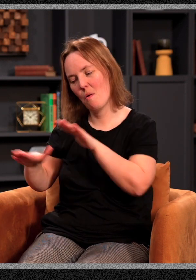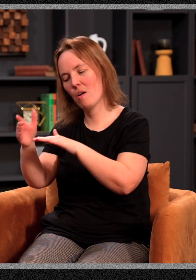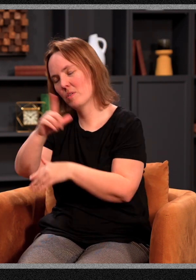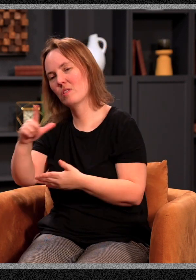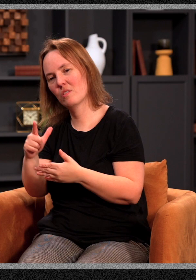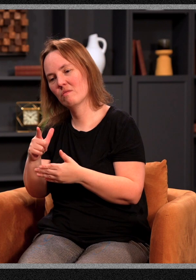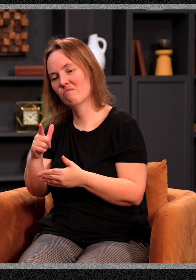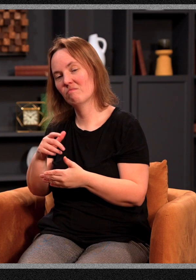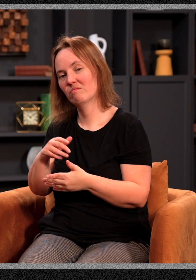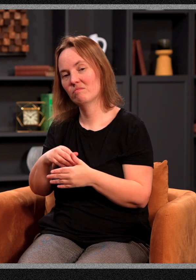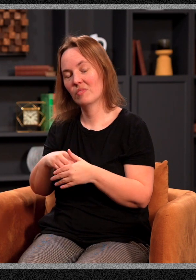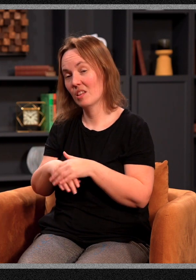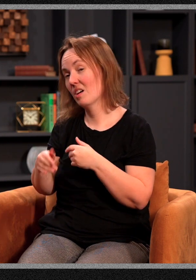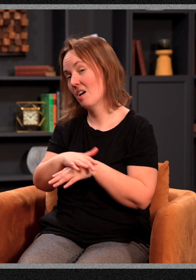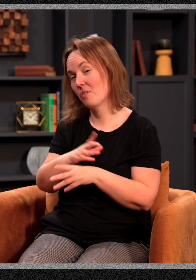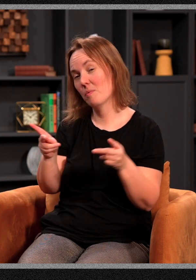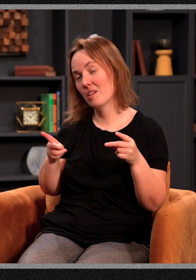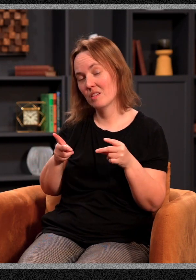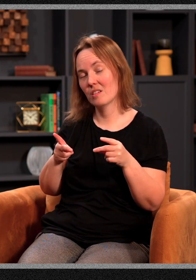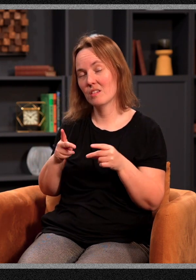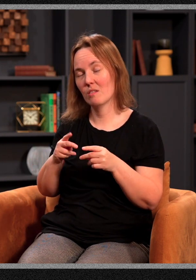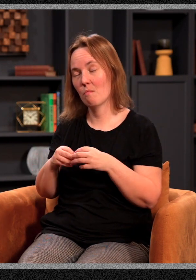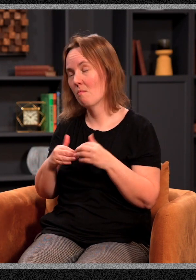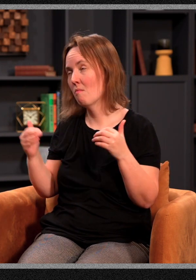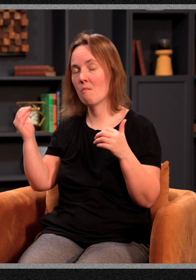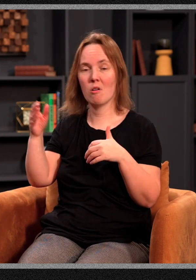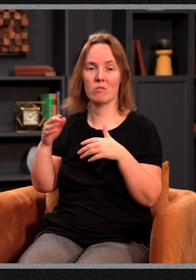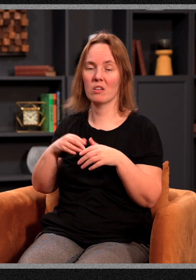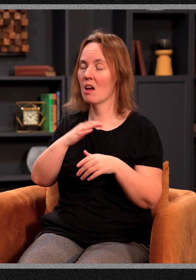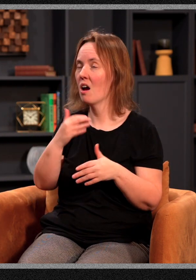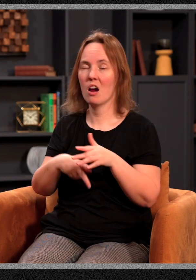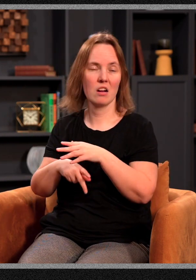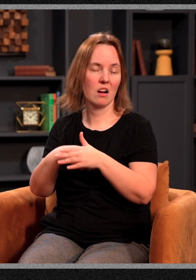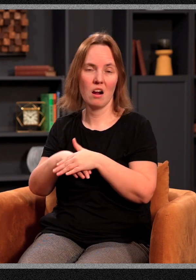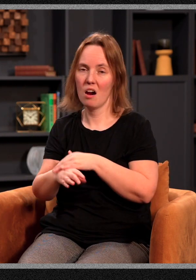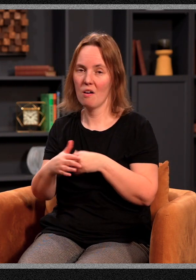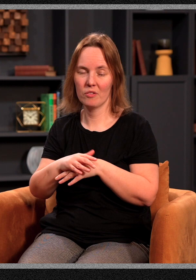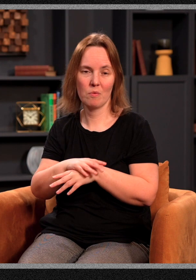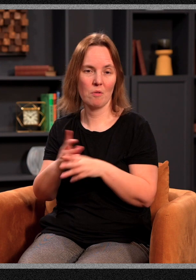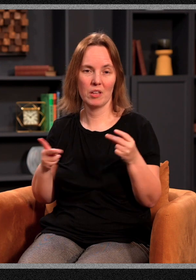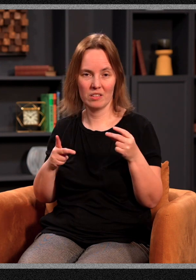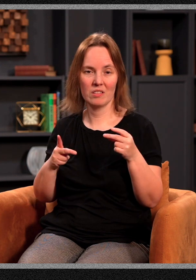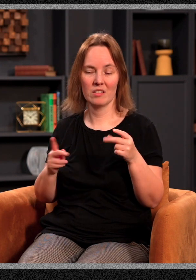is that the comfort zone is the most uncomfortable place to live as a child of God.